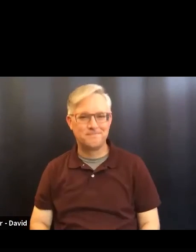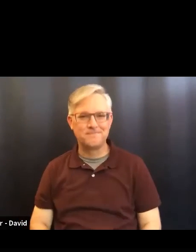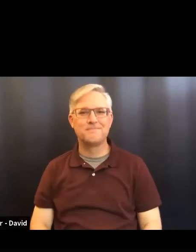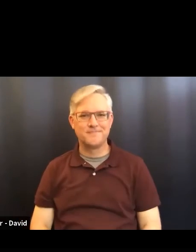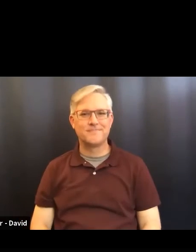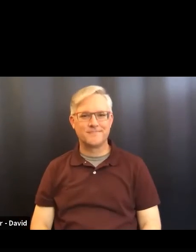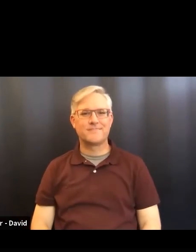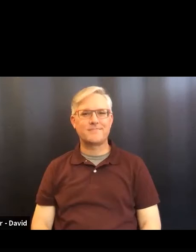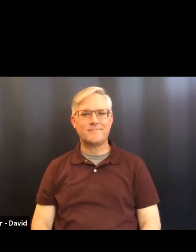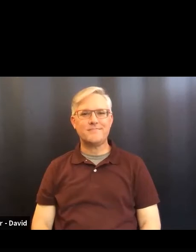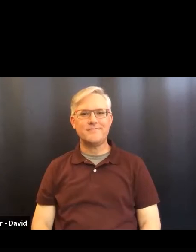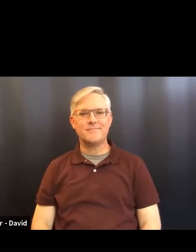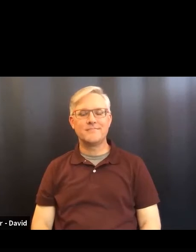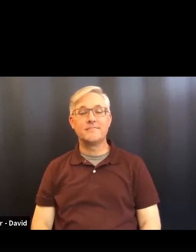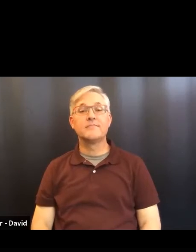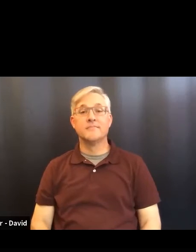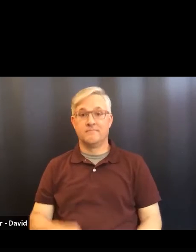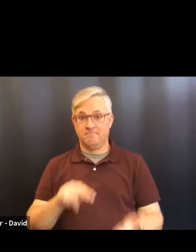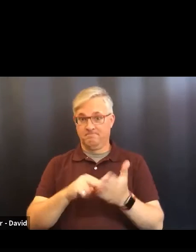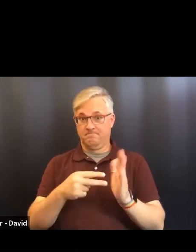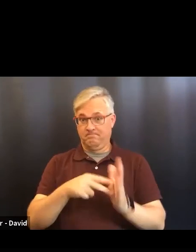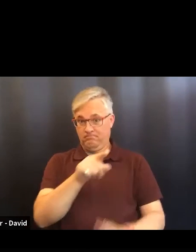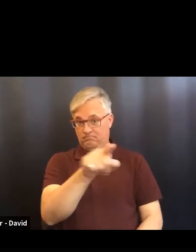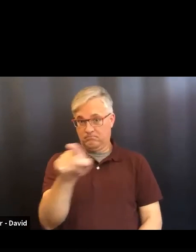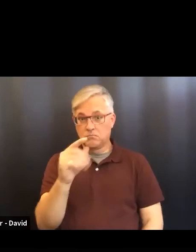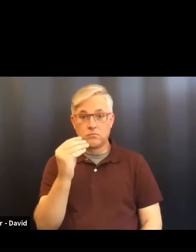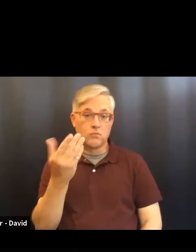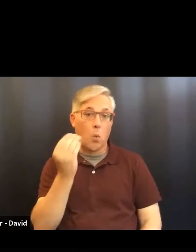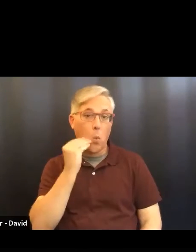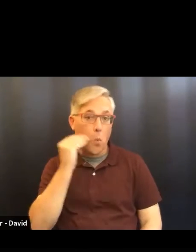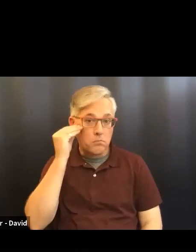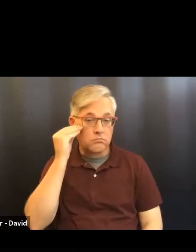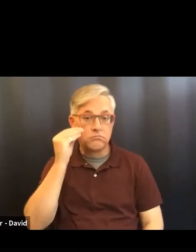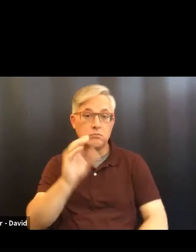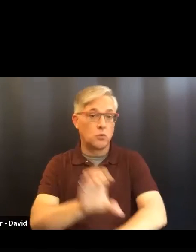So you all need to set up Zoom on your computer or your